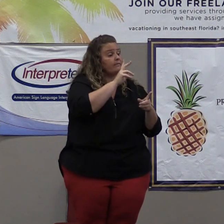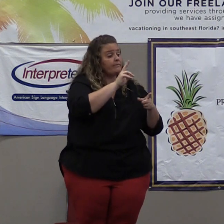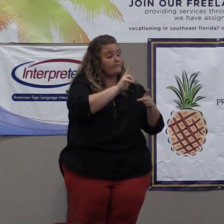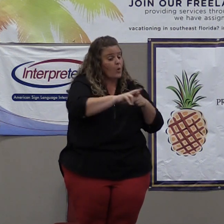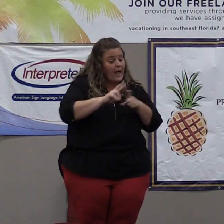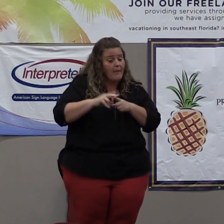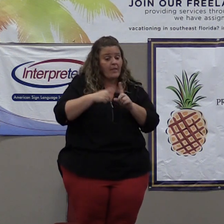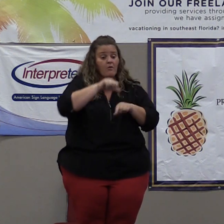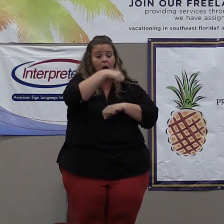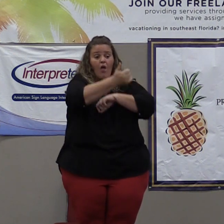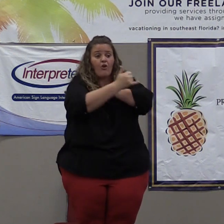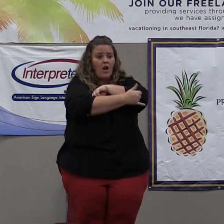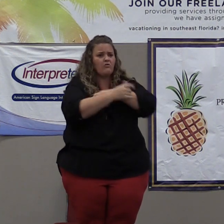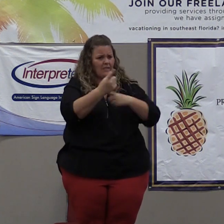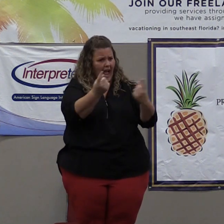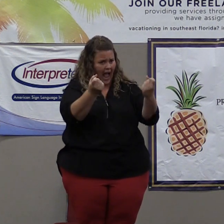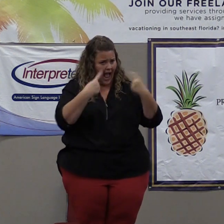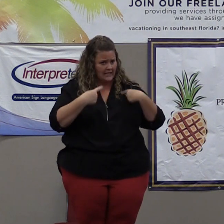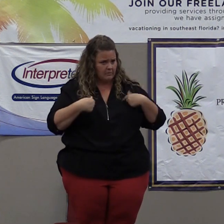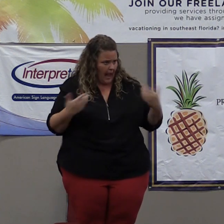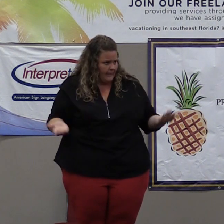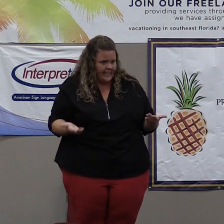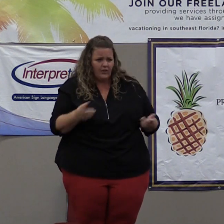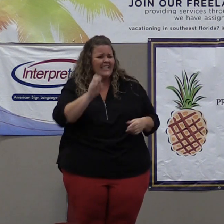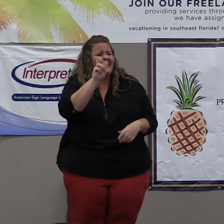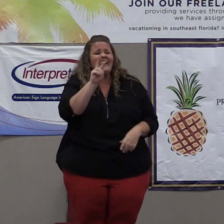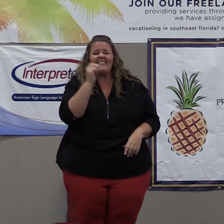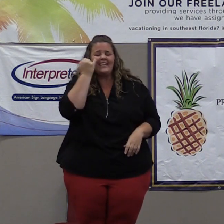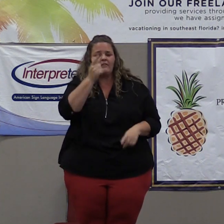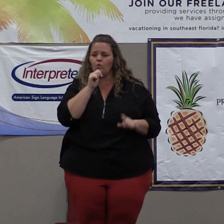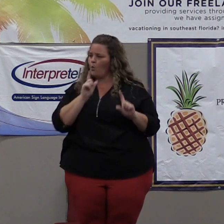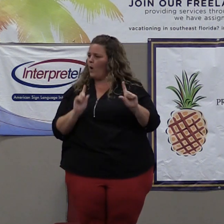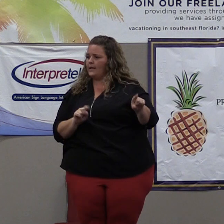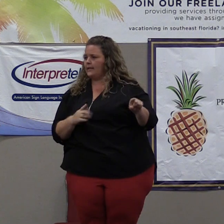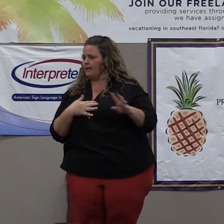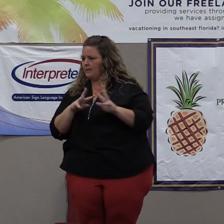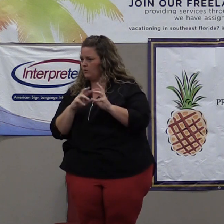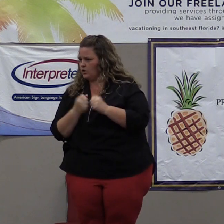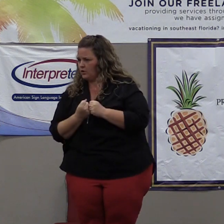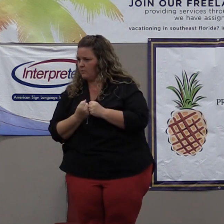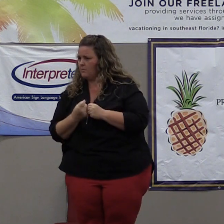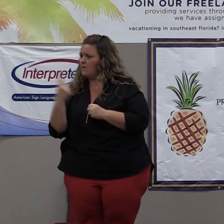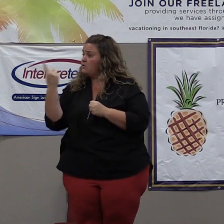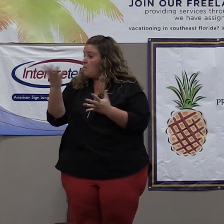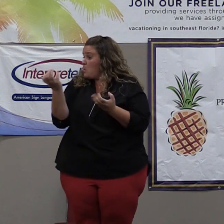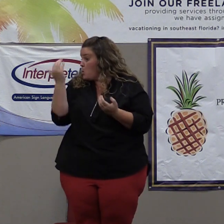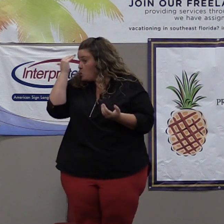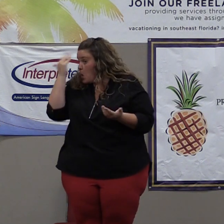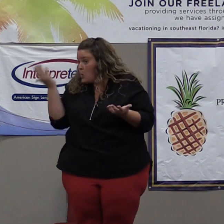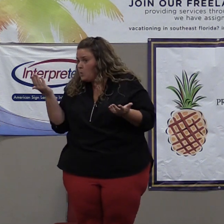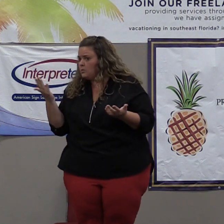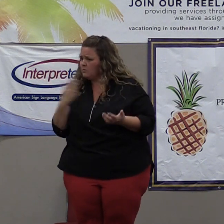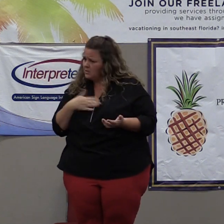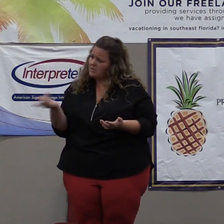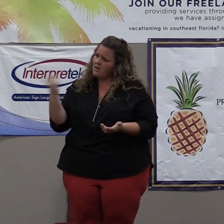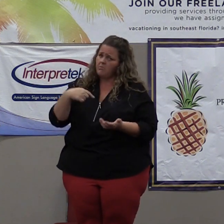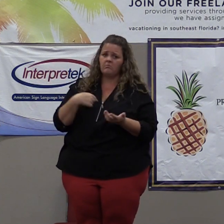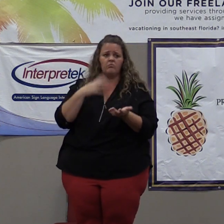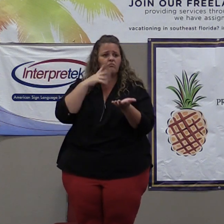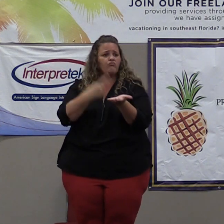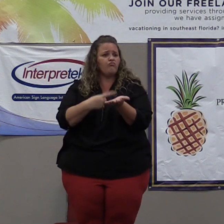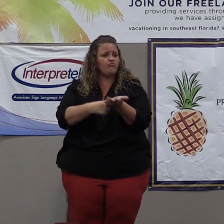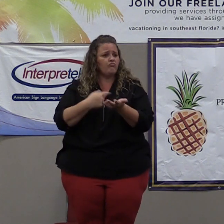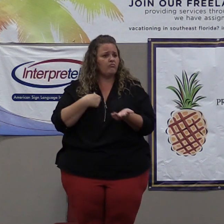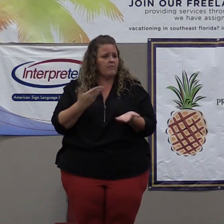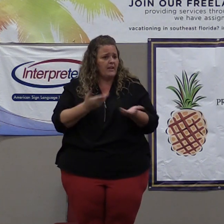me. That's why I'm here. I'm here for you. Even if you don't attend my workshop, but if there's something you want to know about, please feel free to ask me. I'm